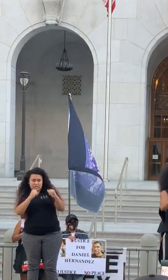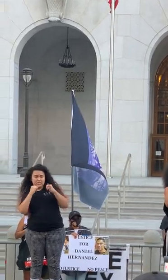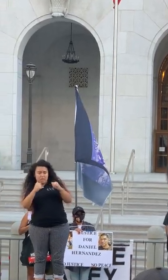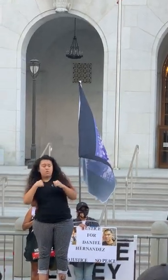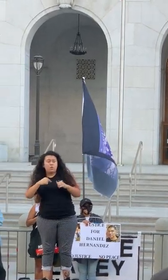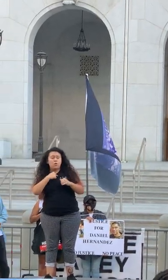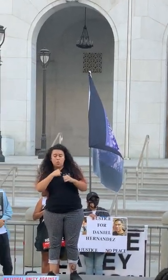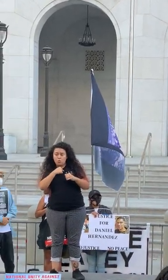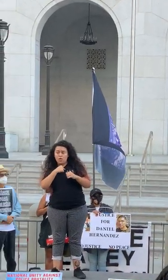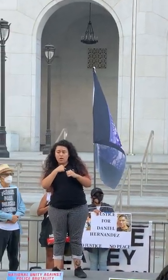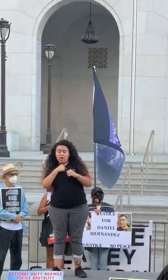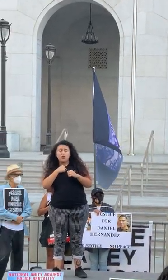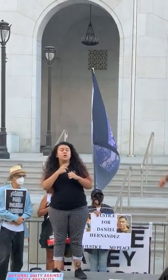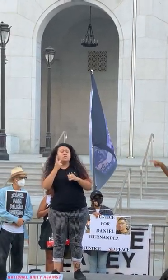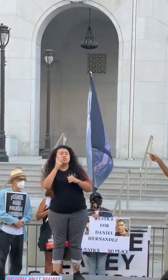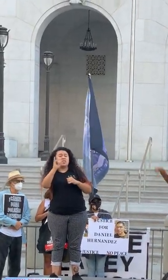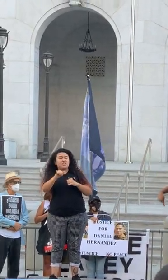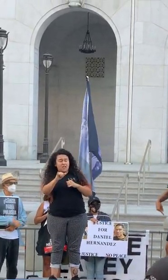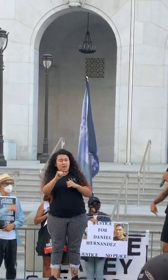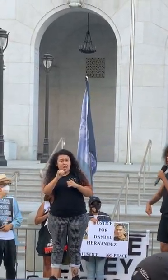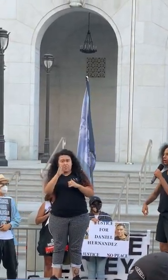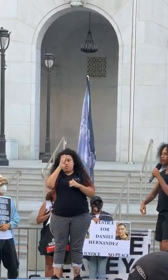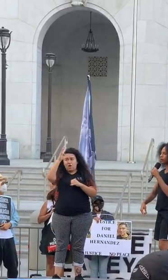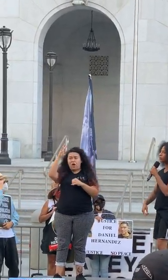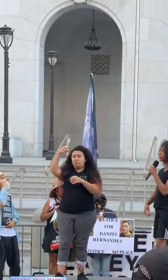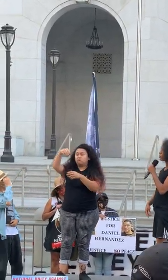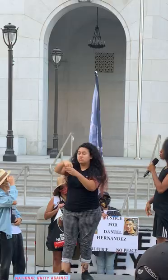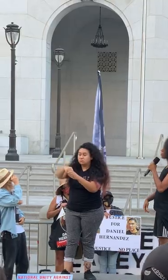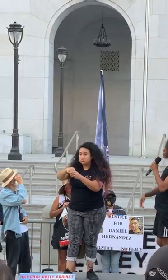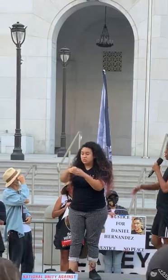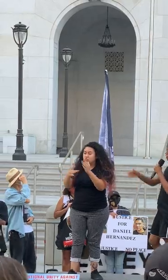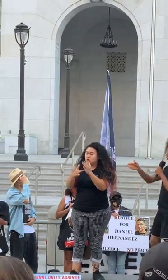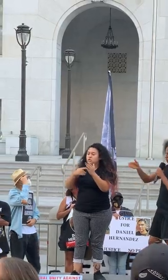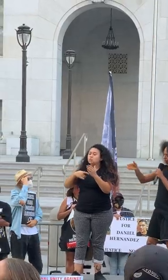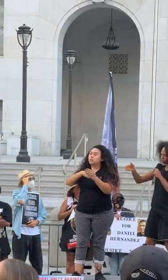that into the technology that we create. And so,